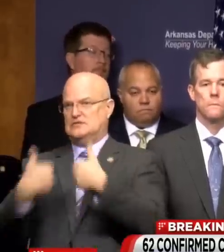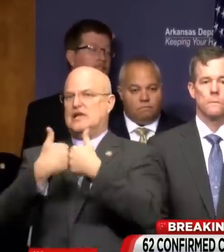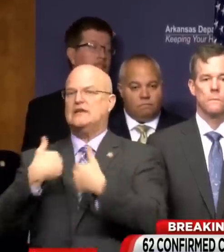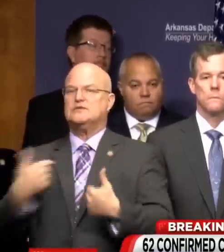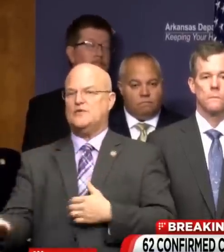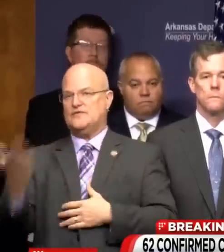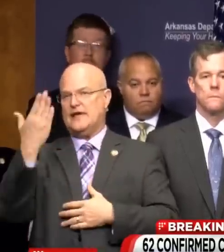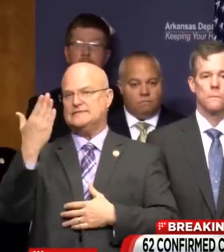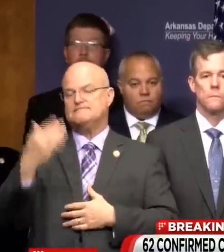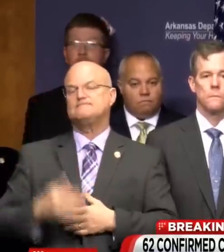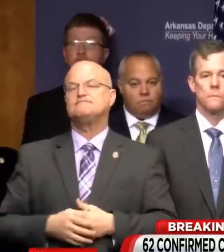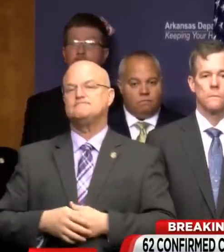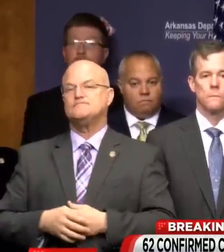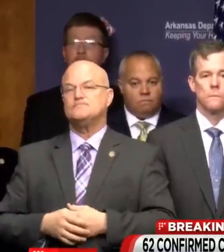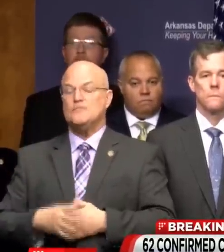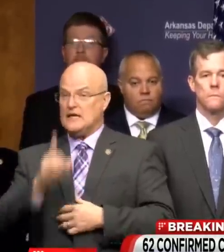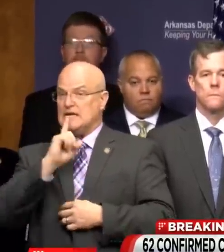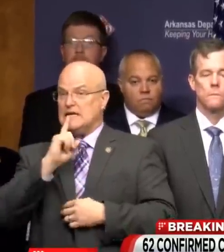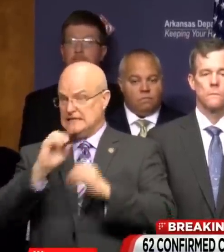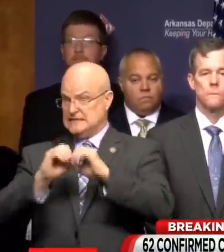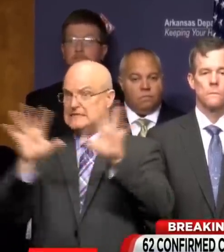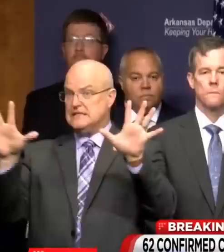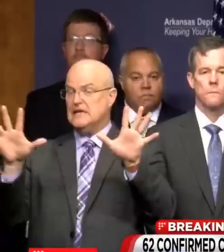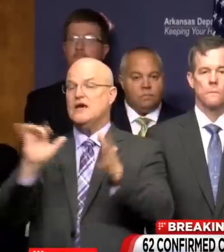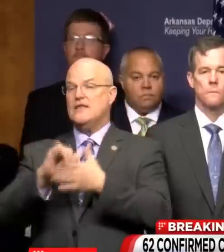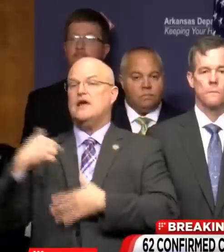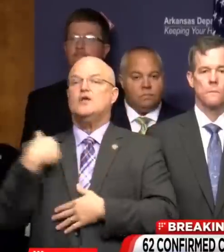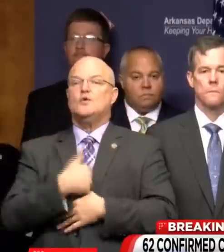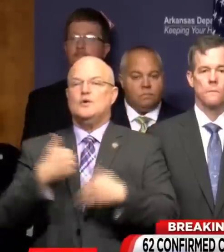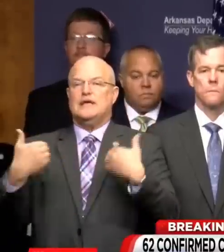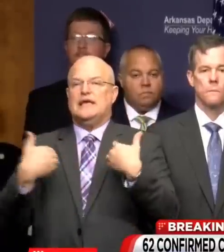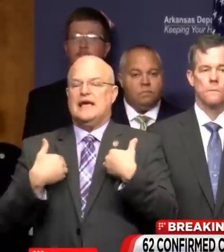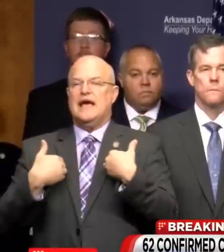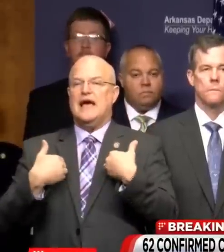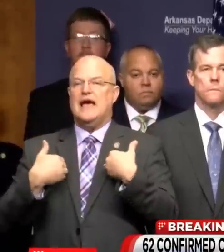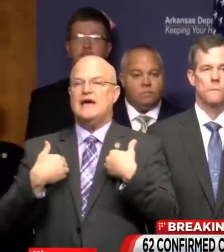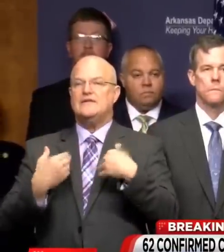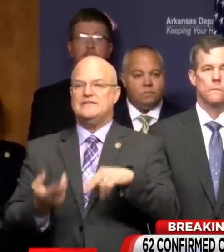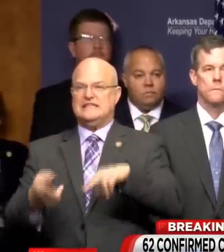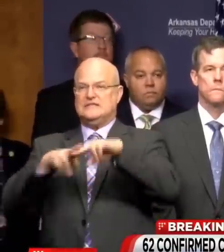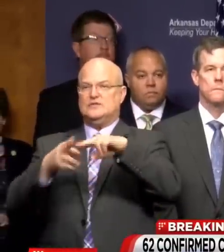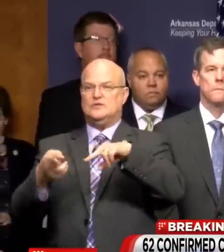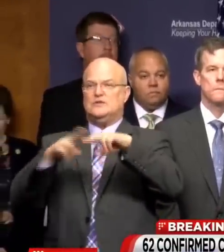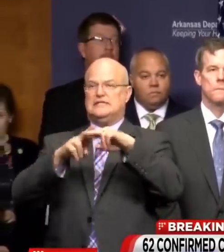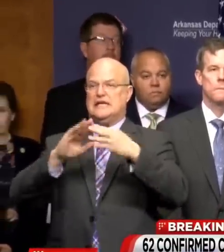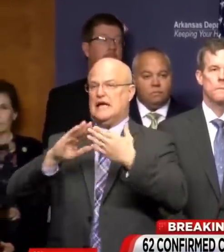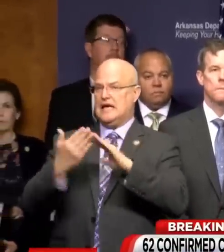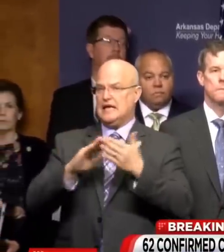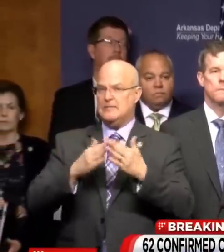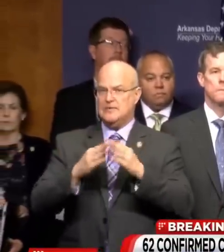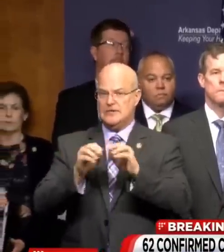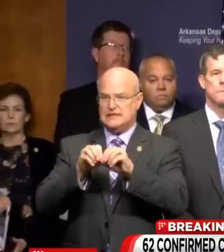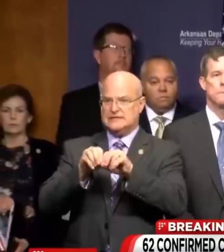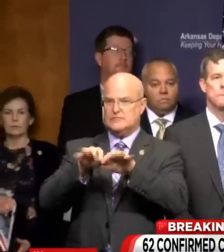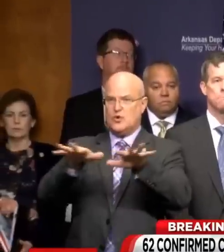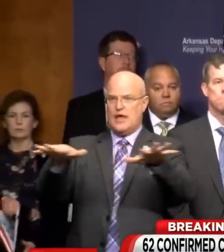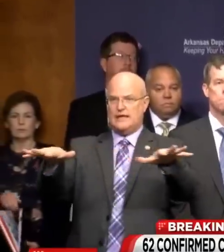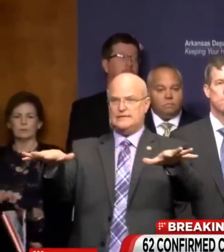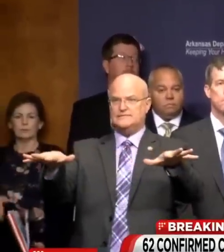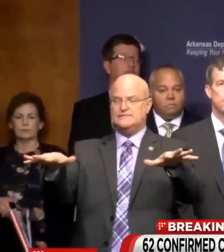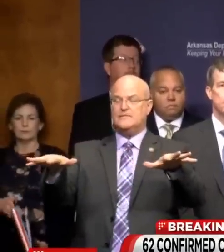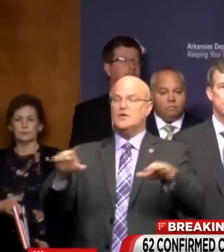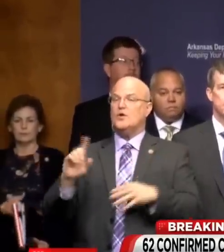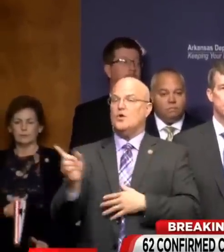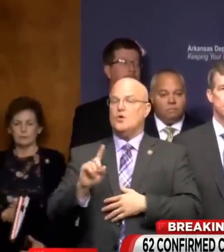that we face. It is clear to me that we do have increasing community spread.